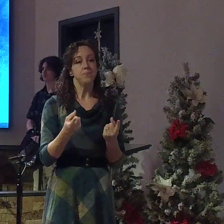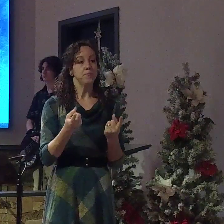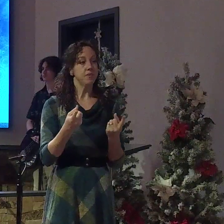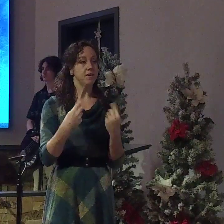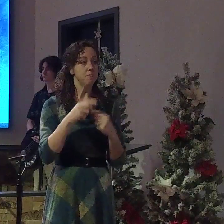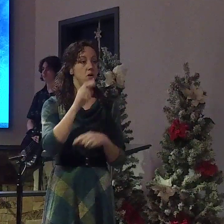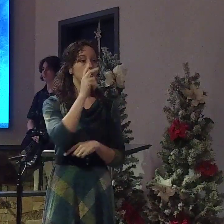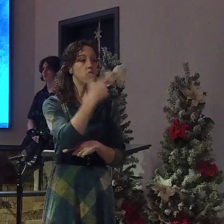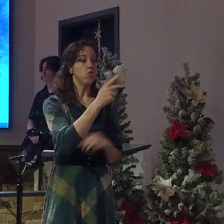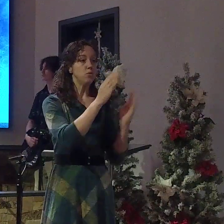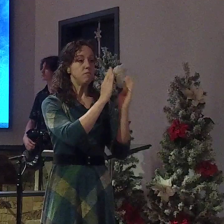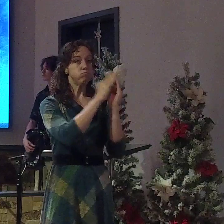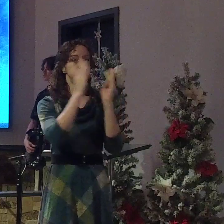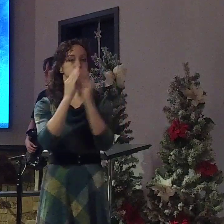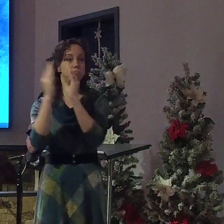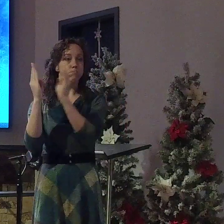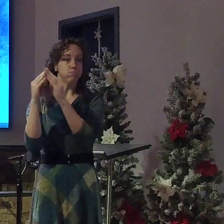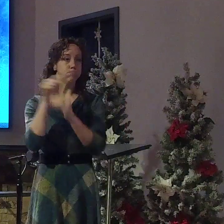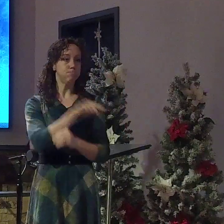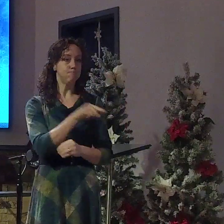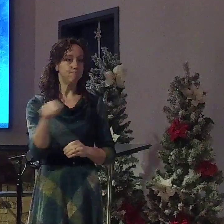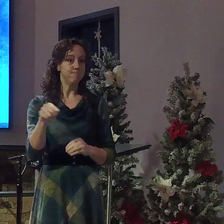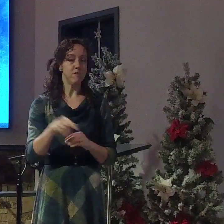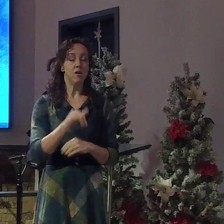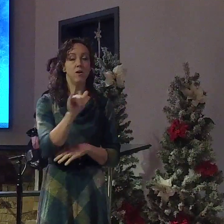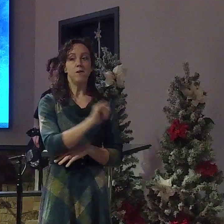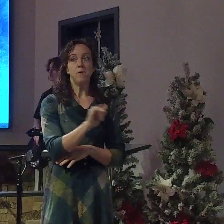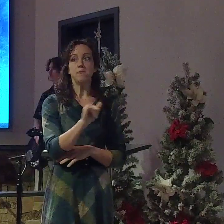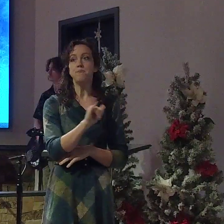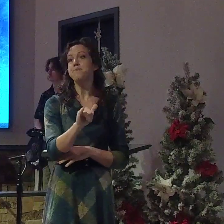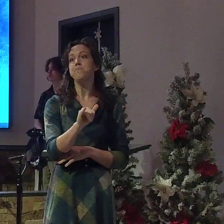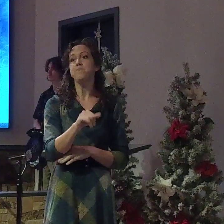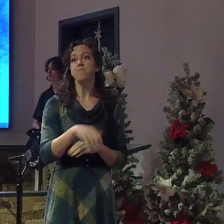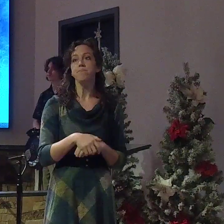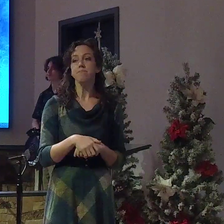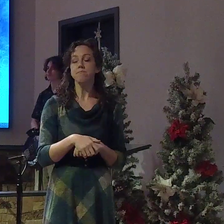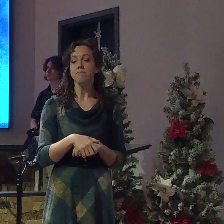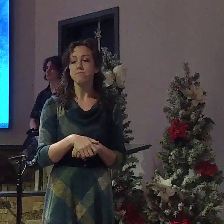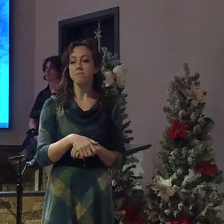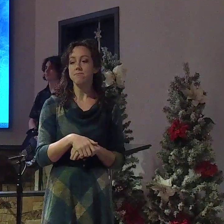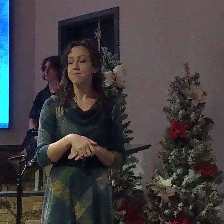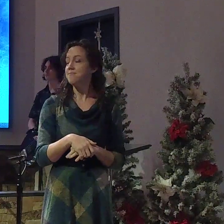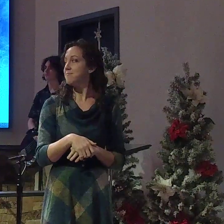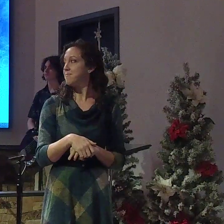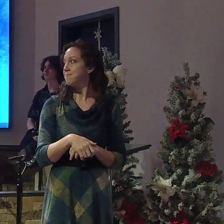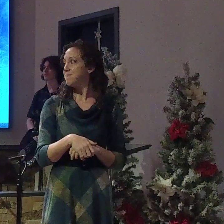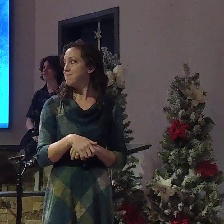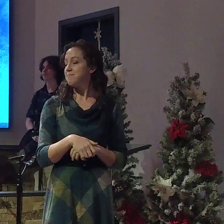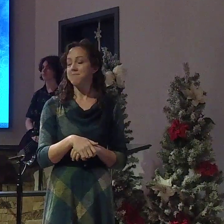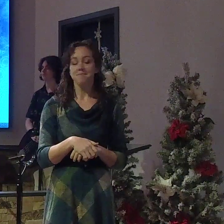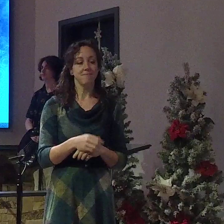Christmas Eve. We have our Christmas Eve service coming up. And can you believe this? Christmas Eve is next week.